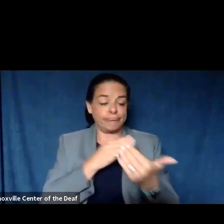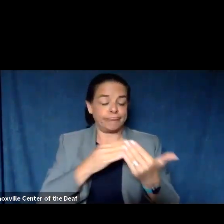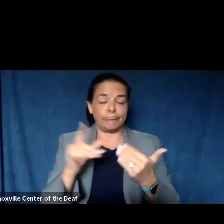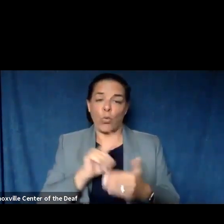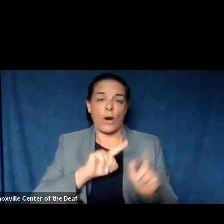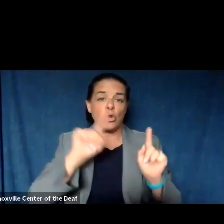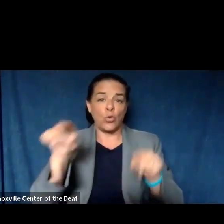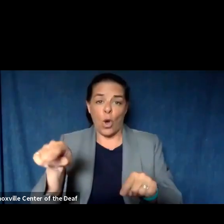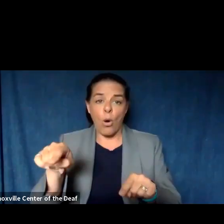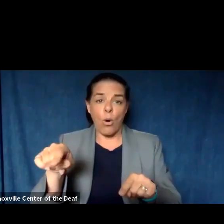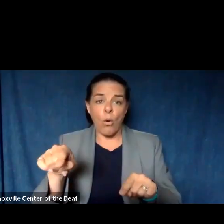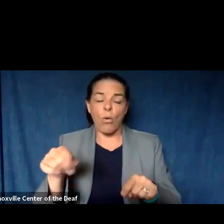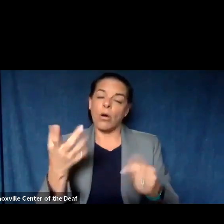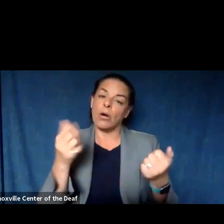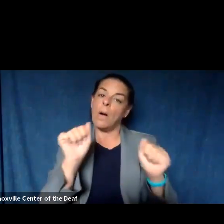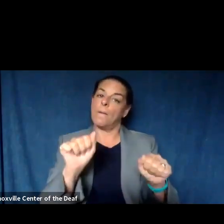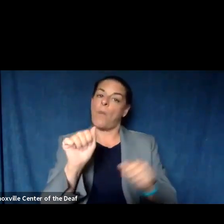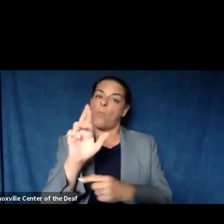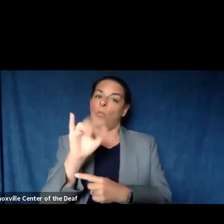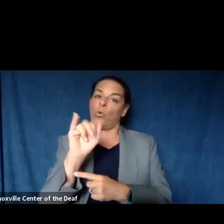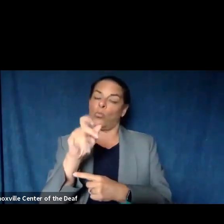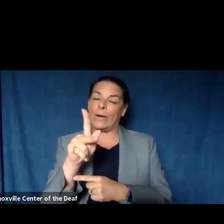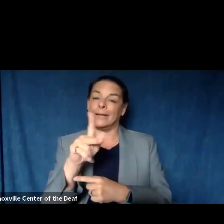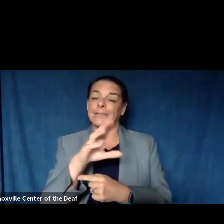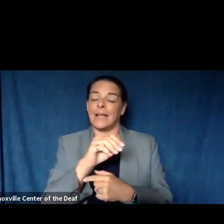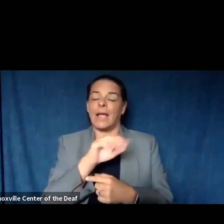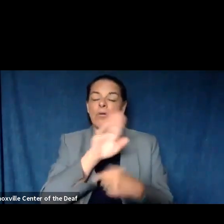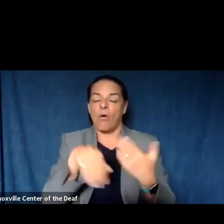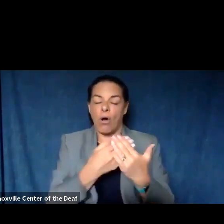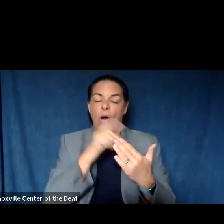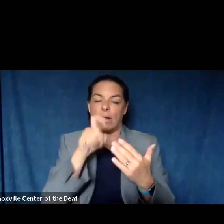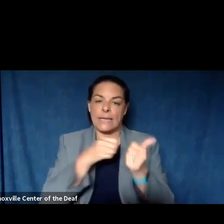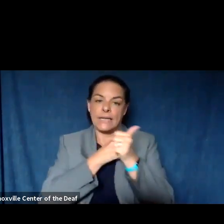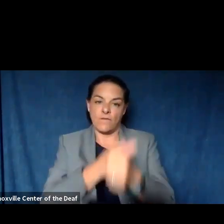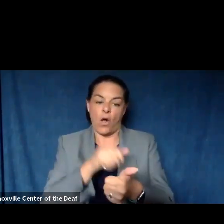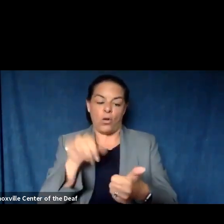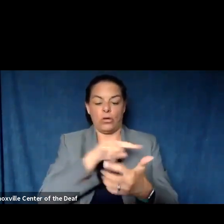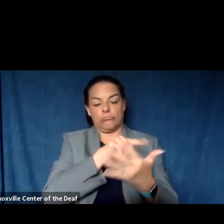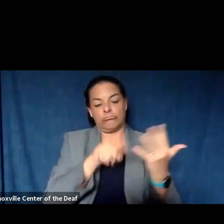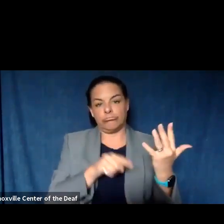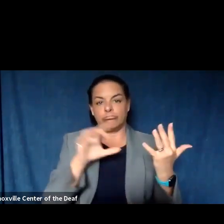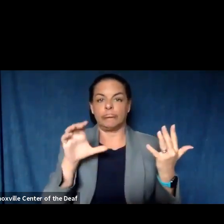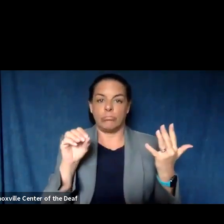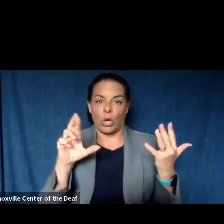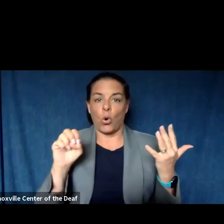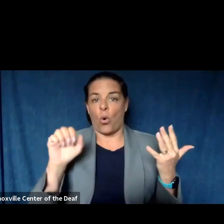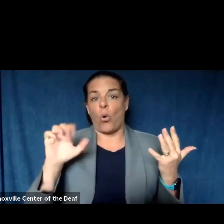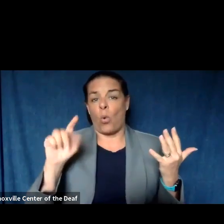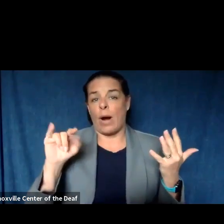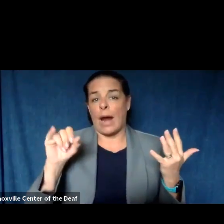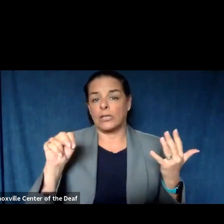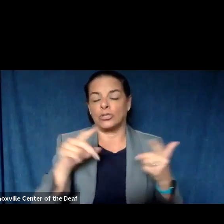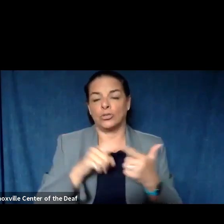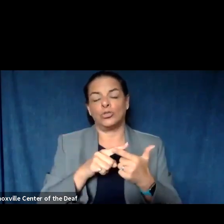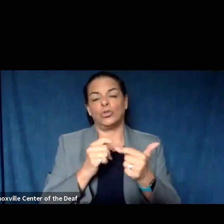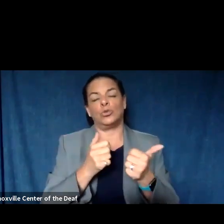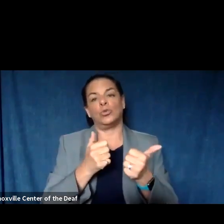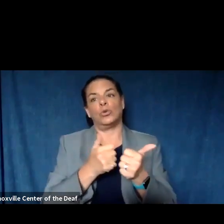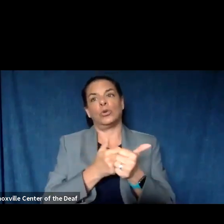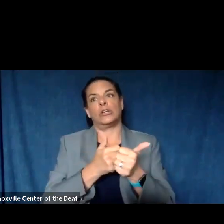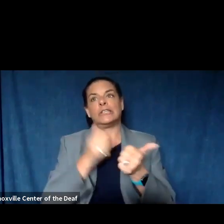go, there's potential risk, and that you all need to be following the core actions to prevent the spread of the disease. From Megan